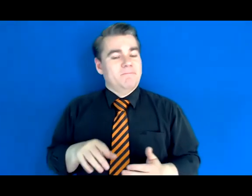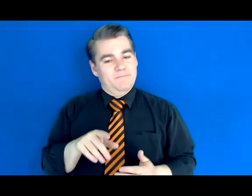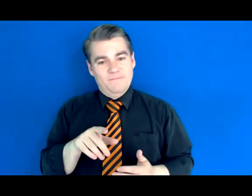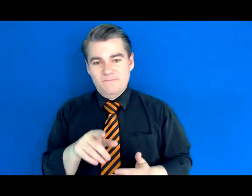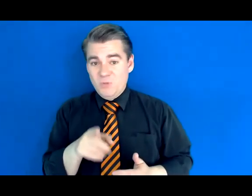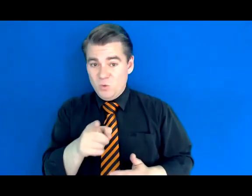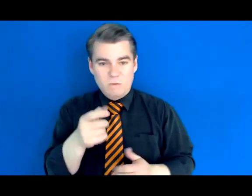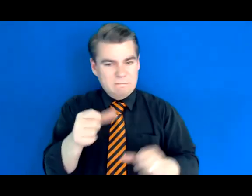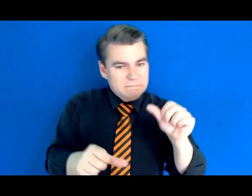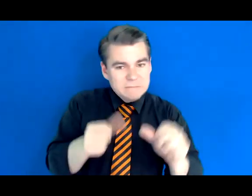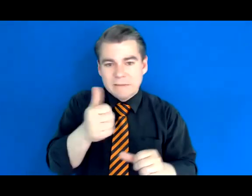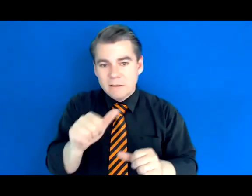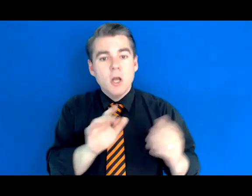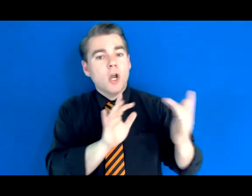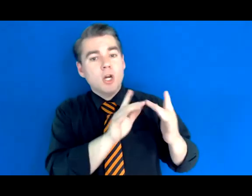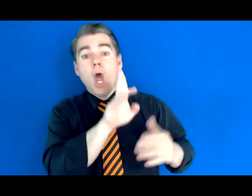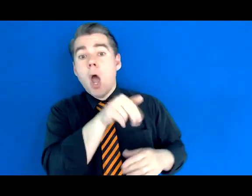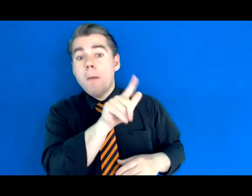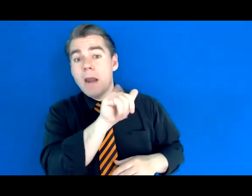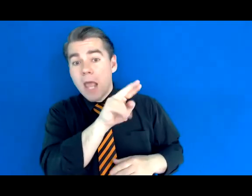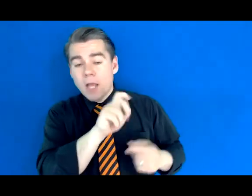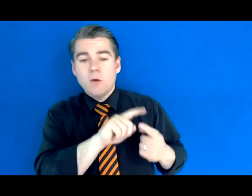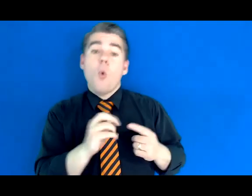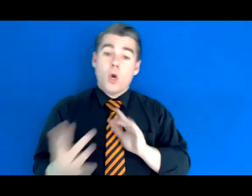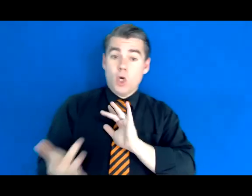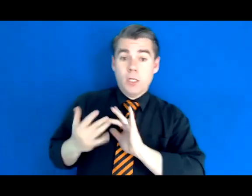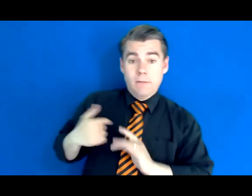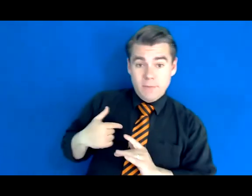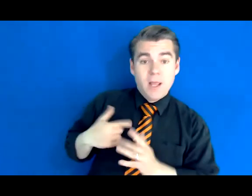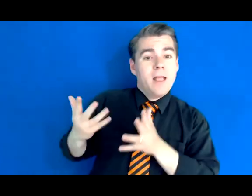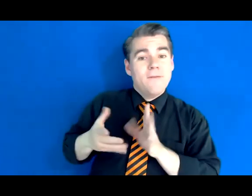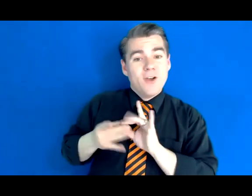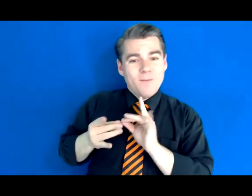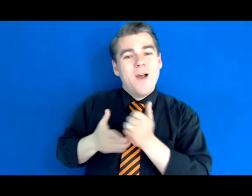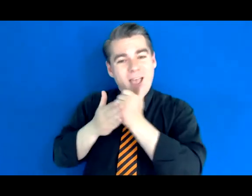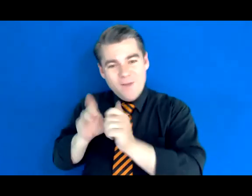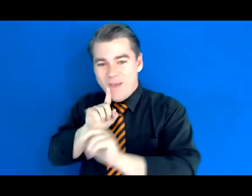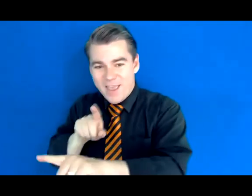your upline or contact me or leave a comment, and we'll help answer some questions.